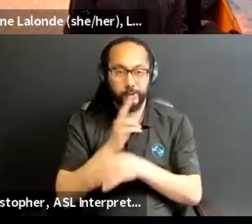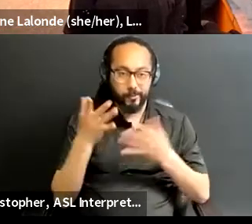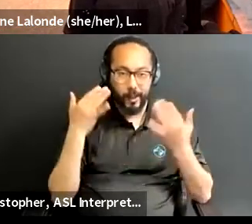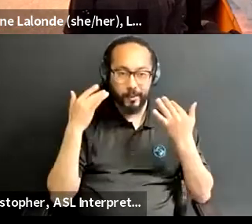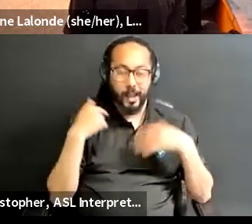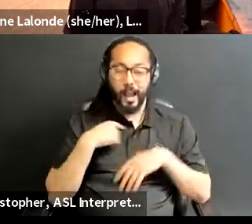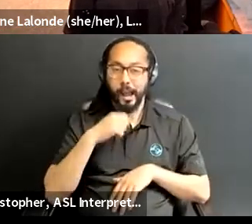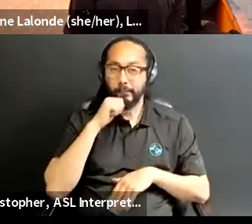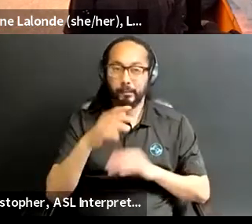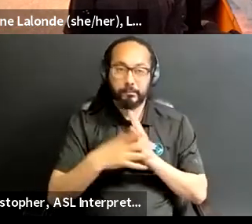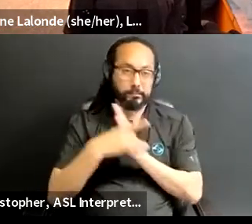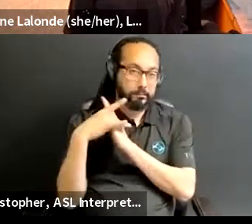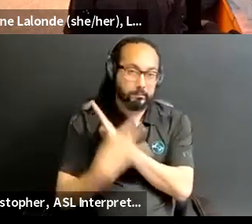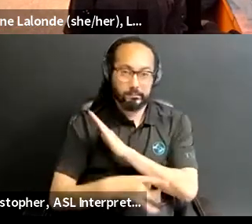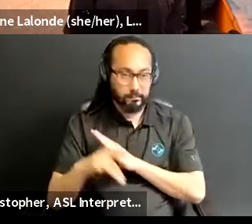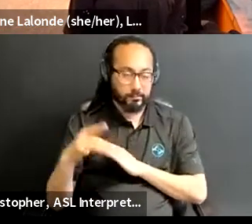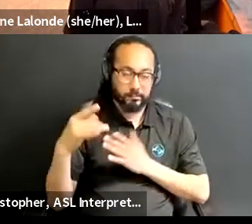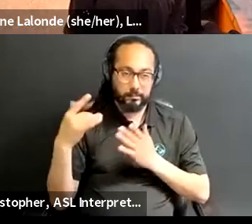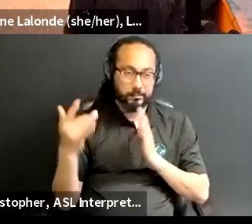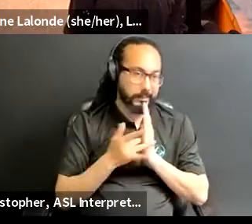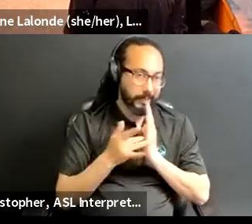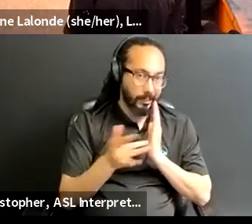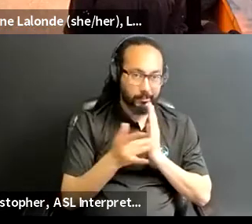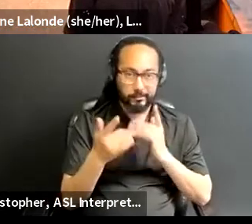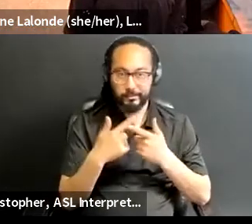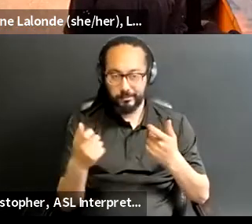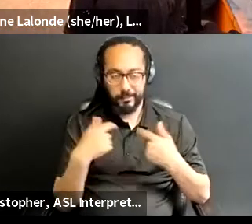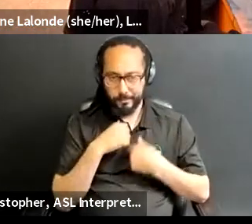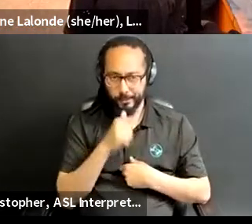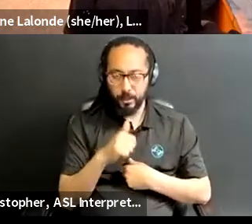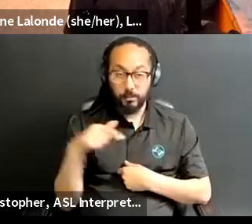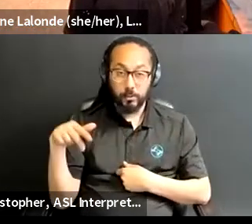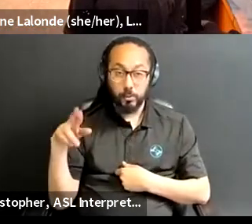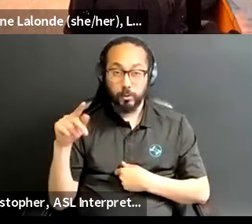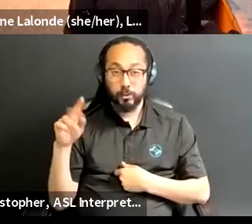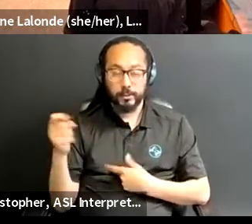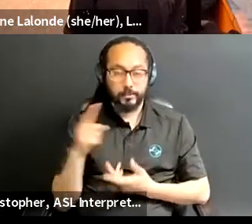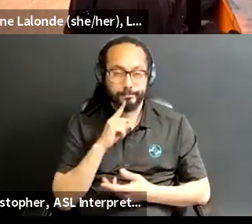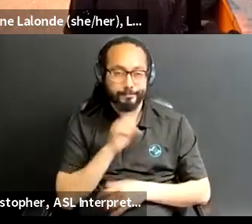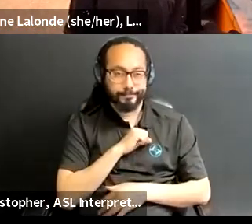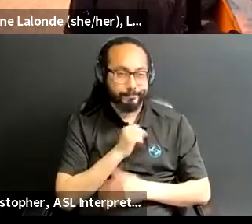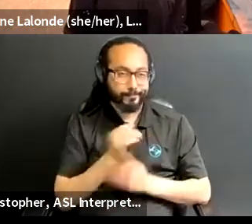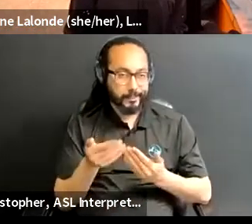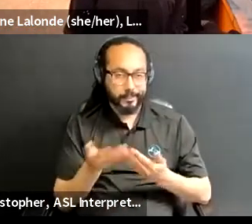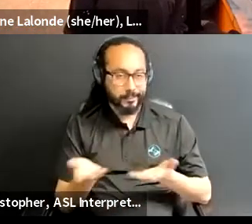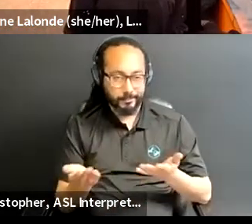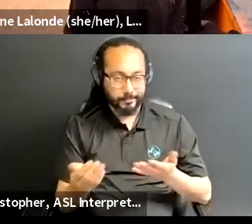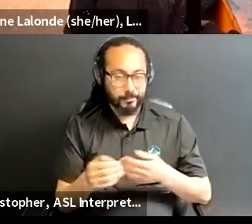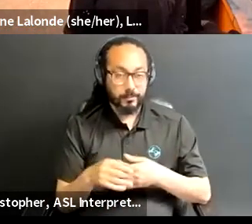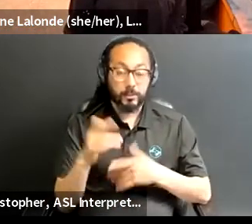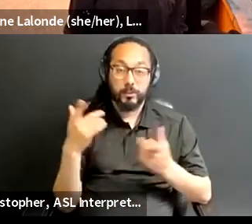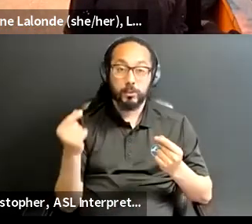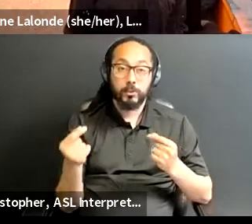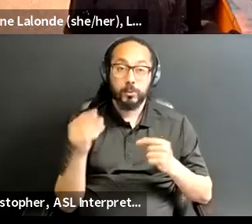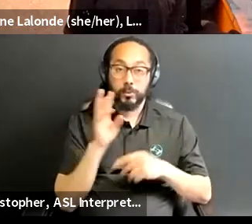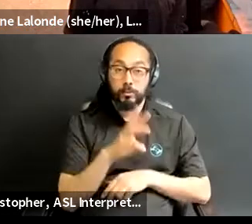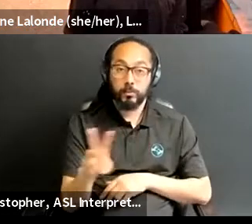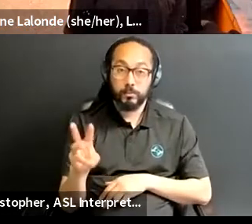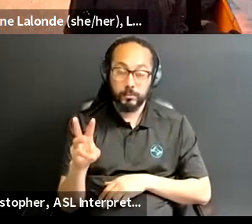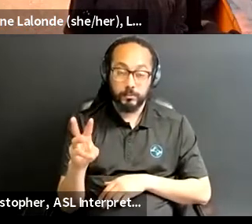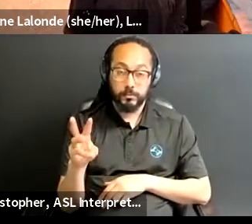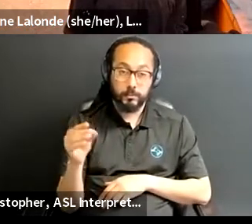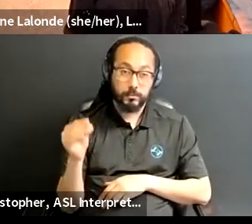all technologically inclined, and I find it easy enough to use. So essentially, you're just embedding a link in text. So